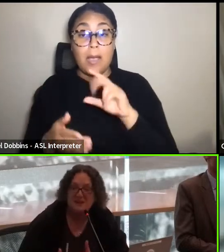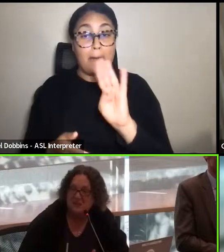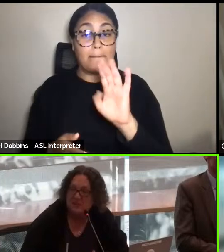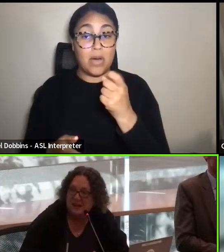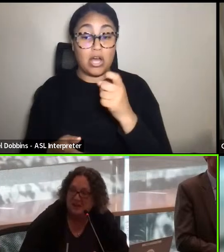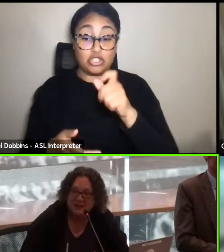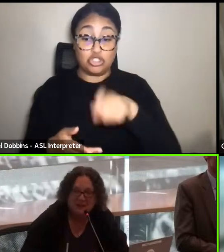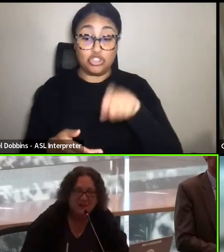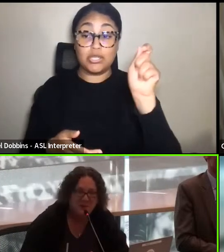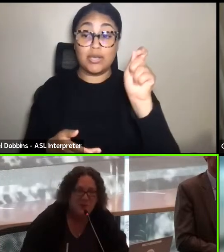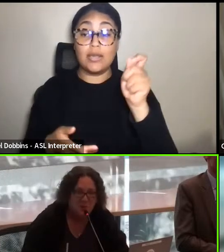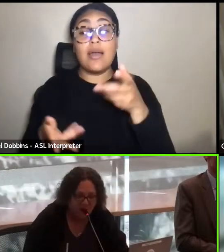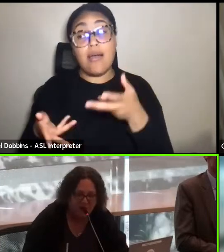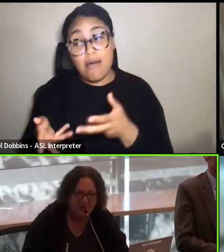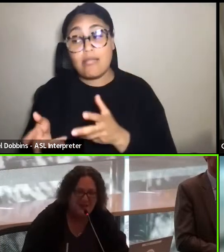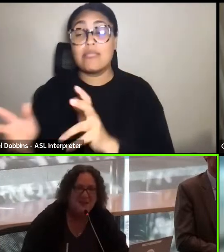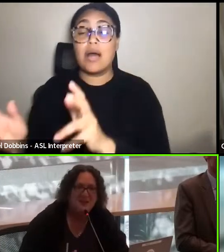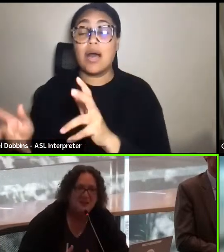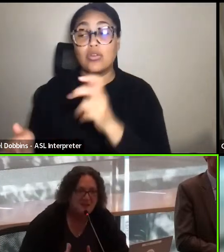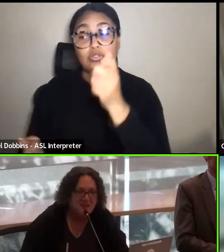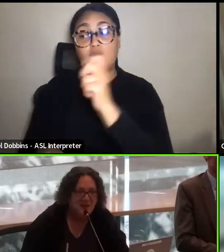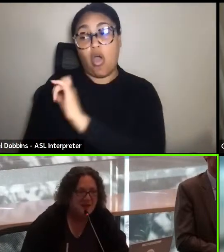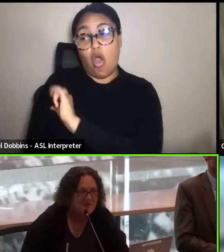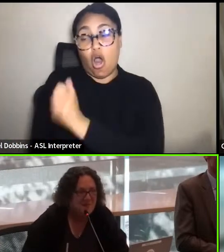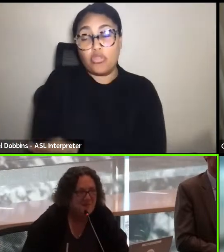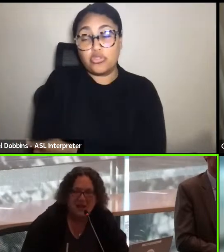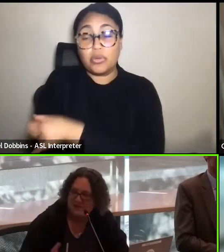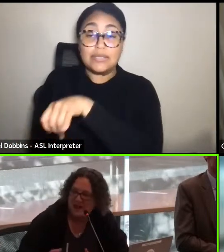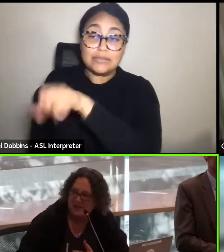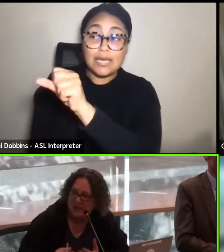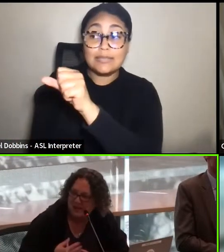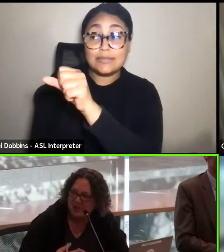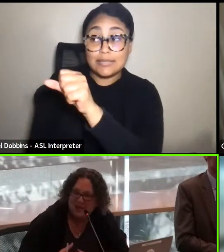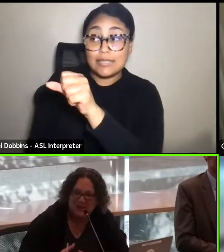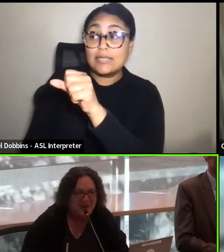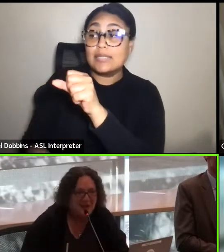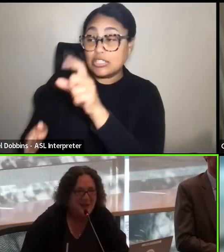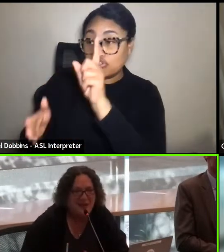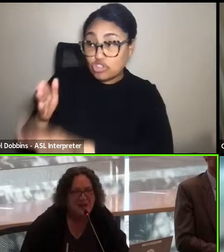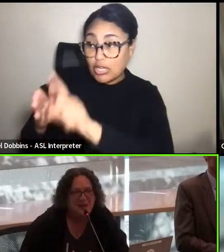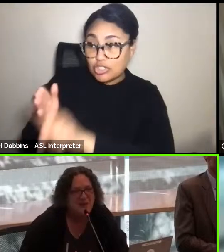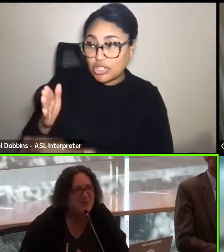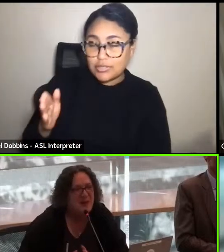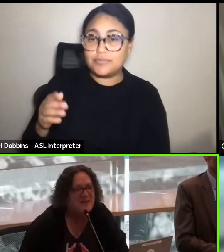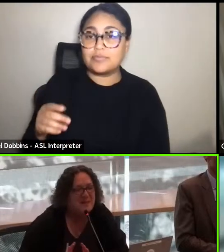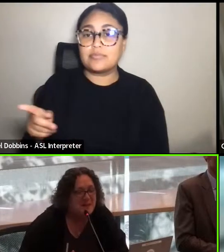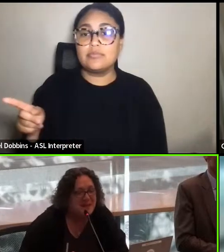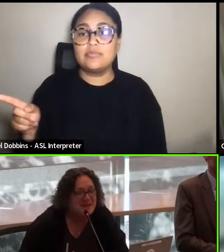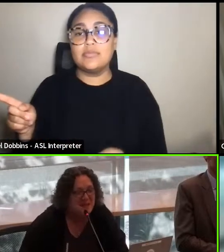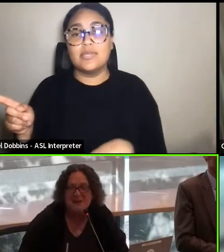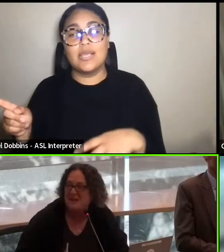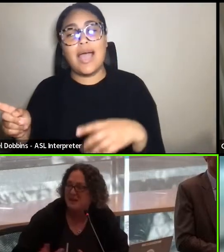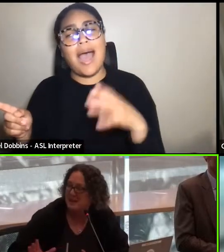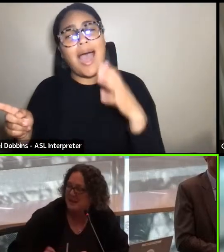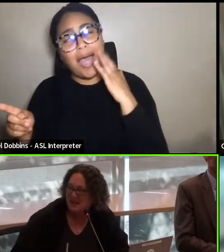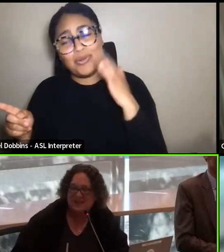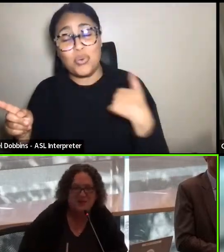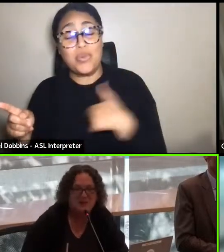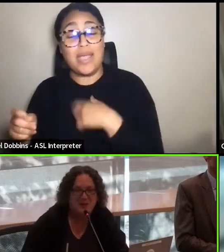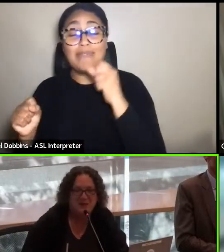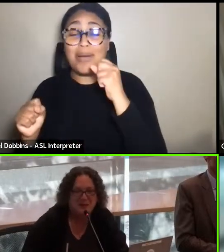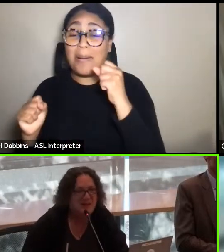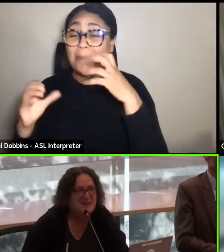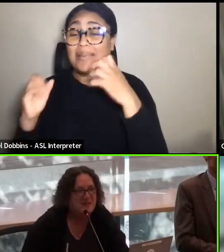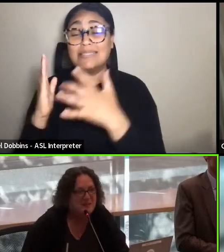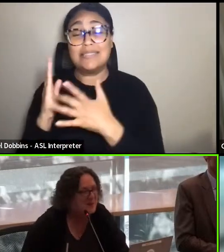thing that we're allowing, right? We're authorizing to have that check, right? And I know that we have an amazing